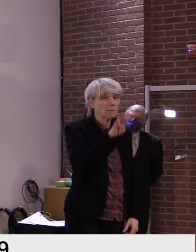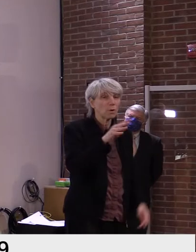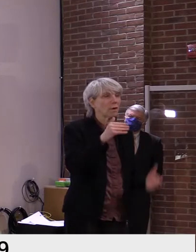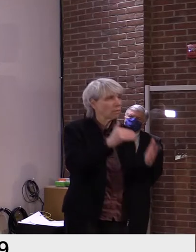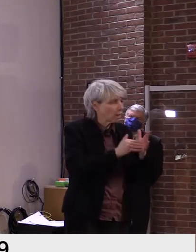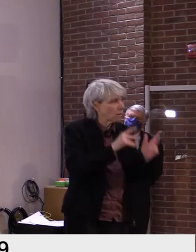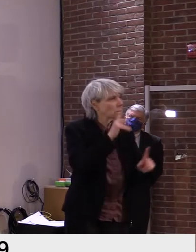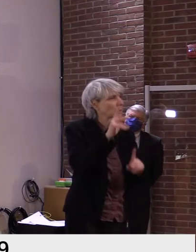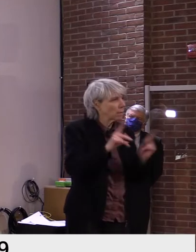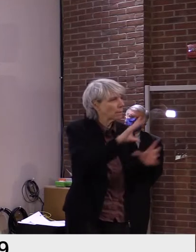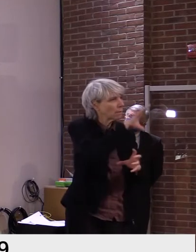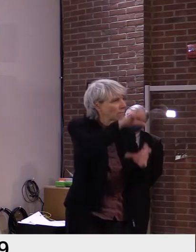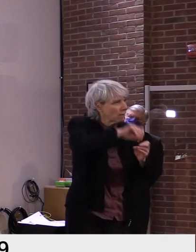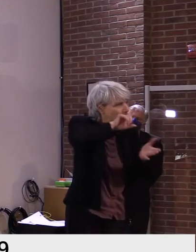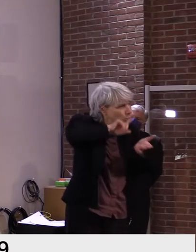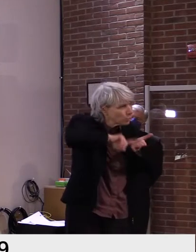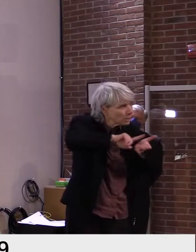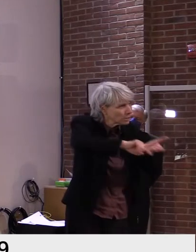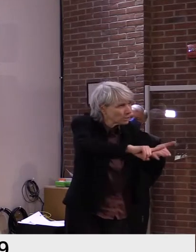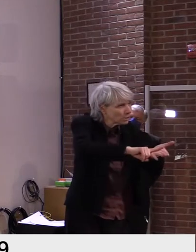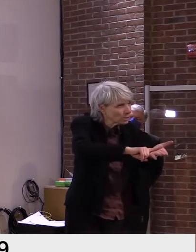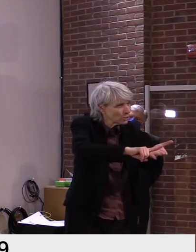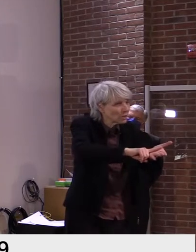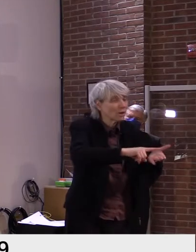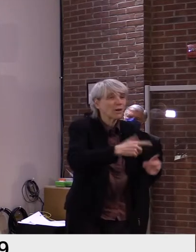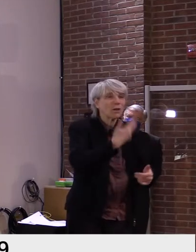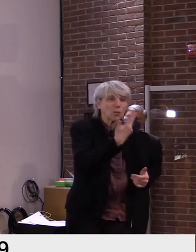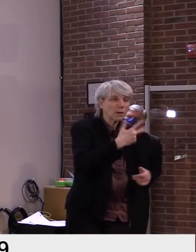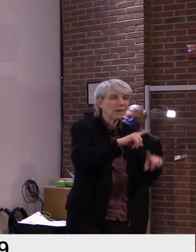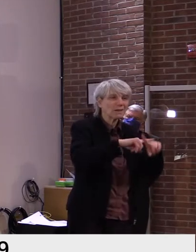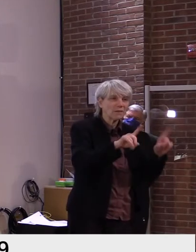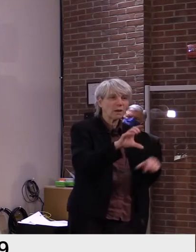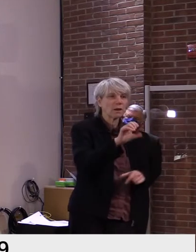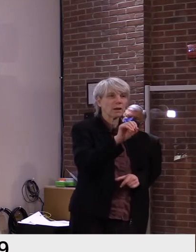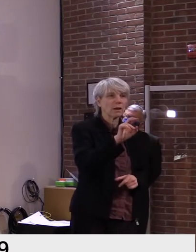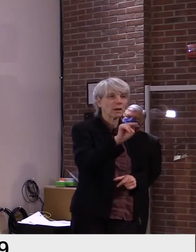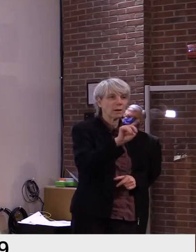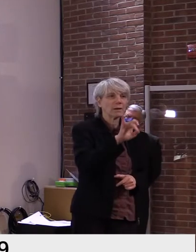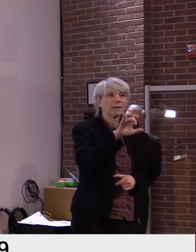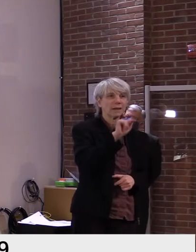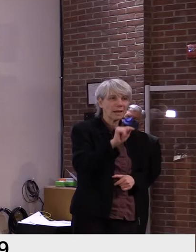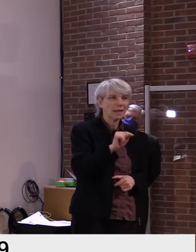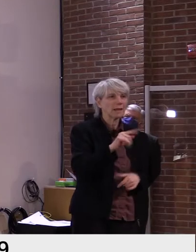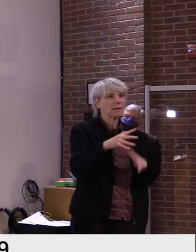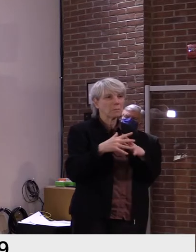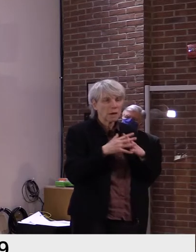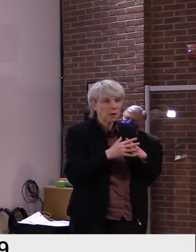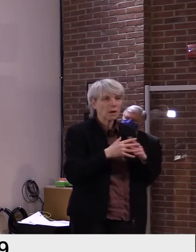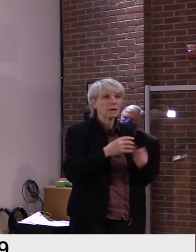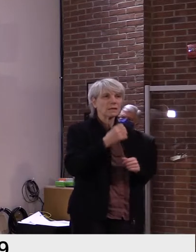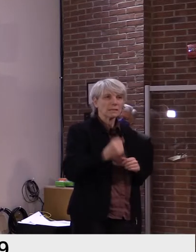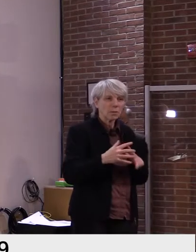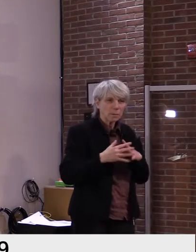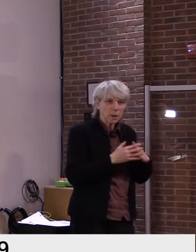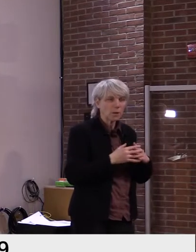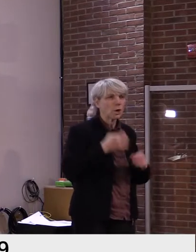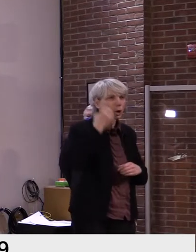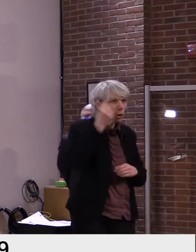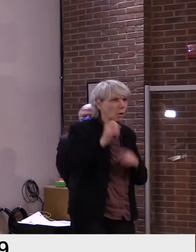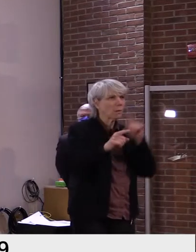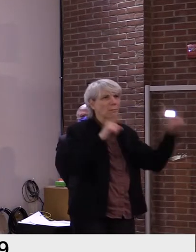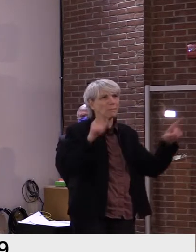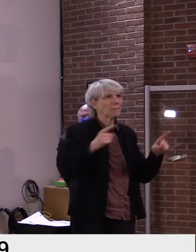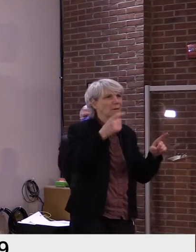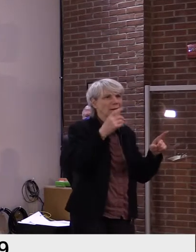participants, was conducted on 3 continents, and during a time of high COVID-19 incidence, while